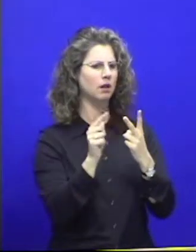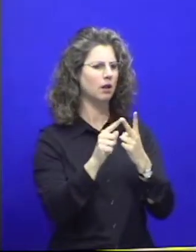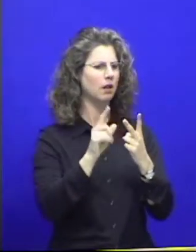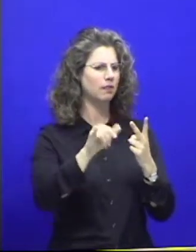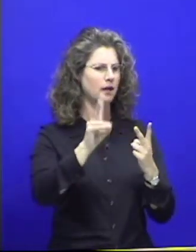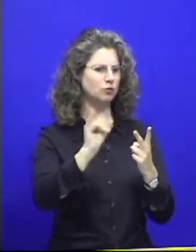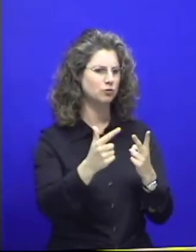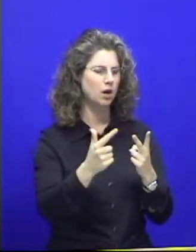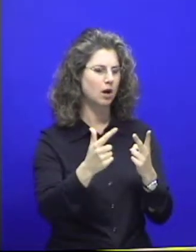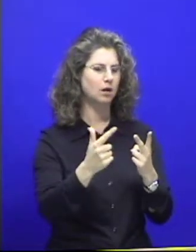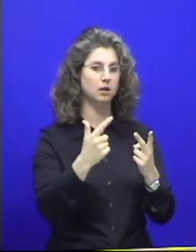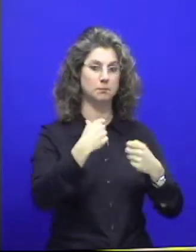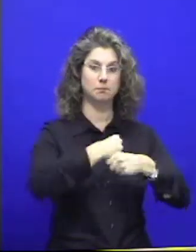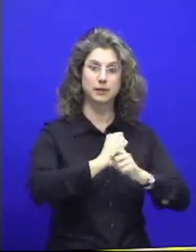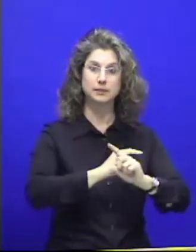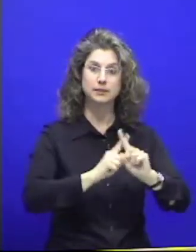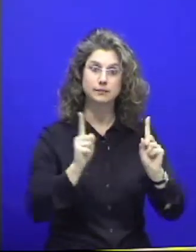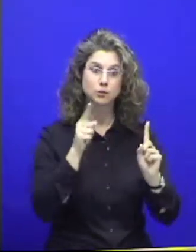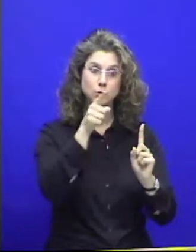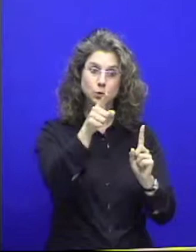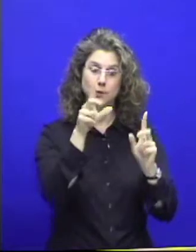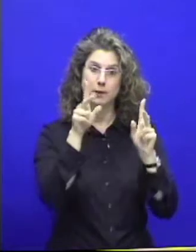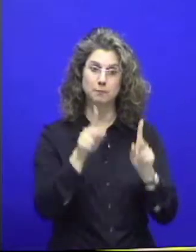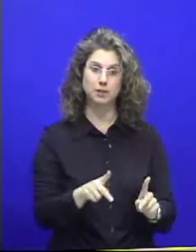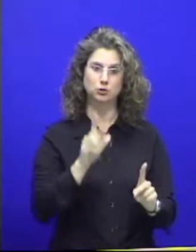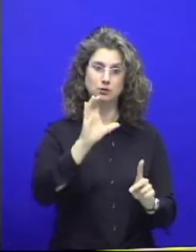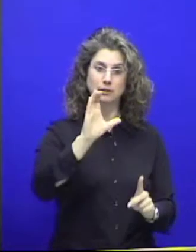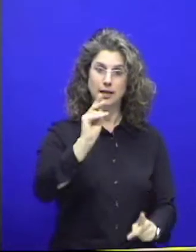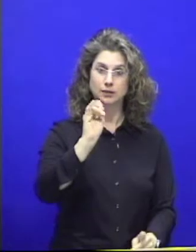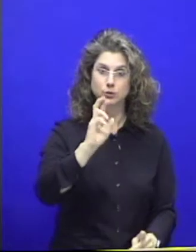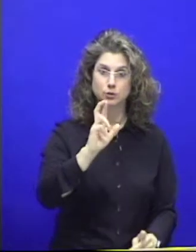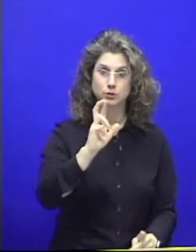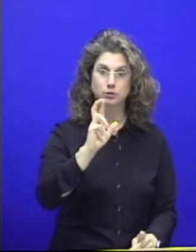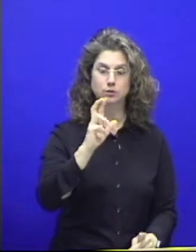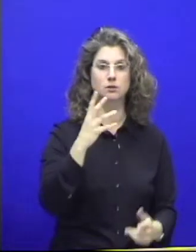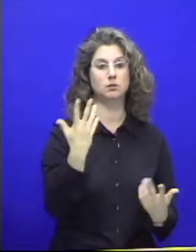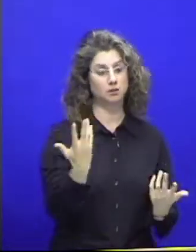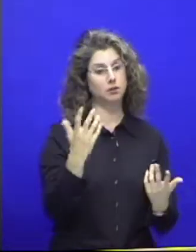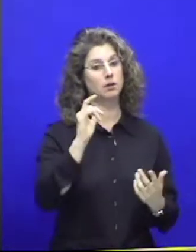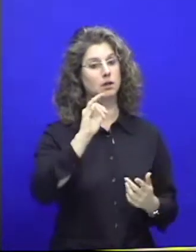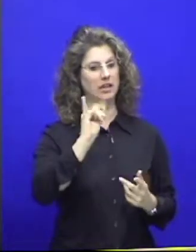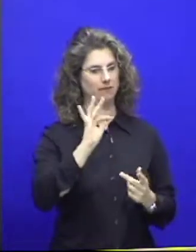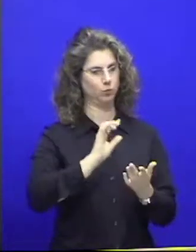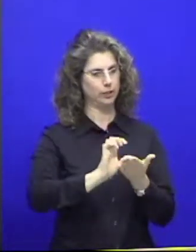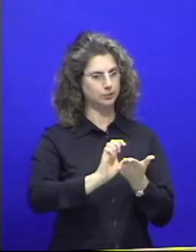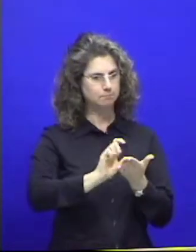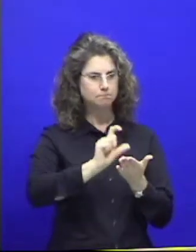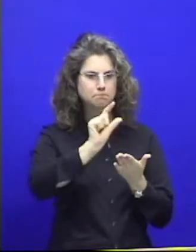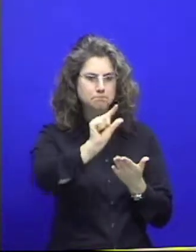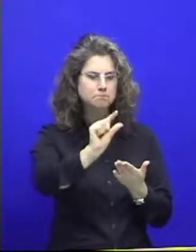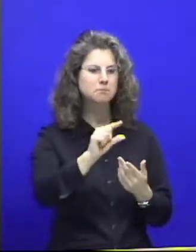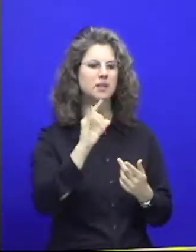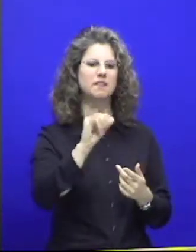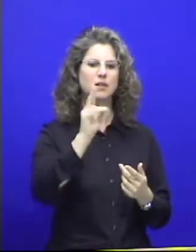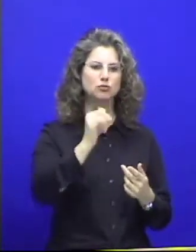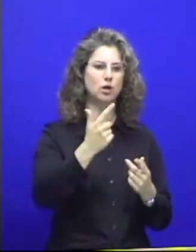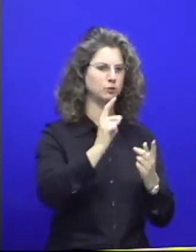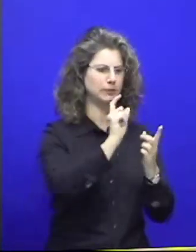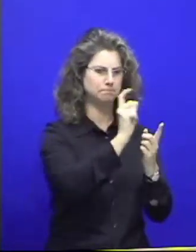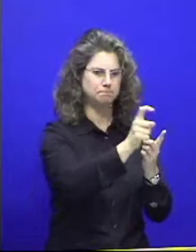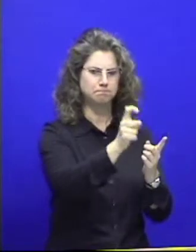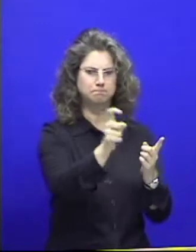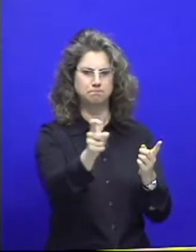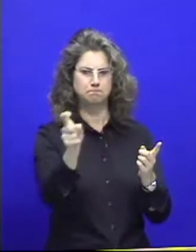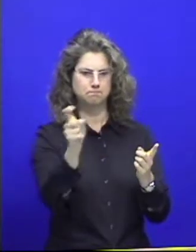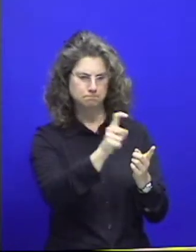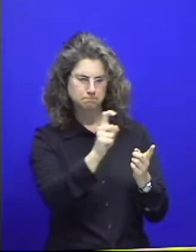this drug make any difference to the patient's cancer? So if we give this drug to 25 or